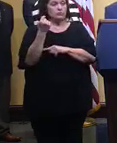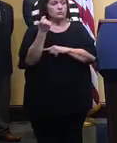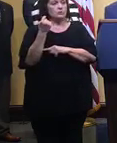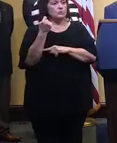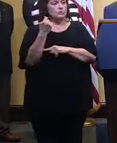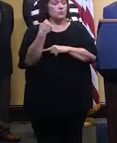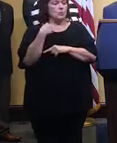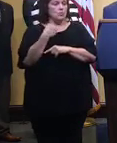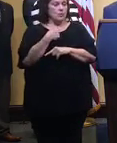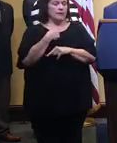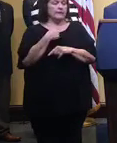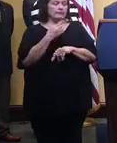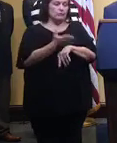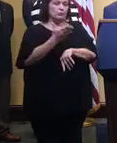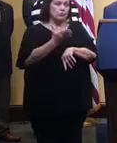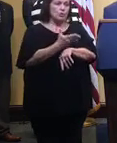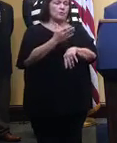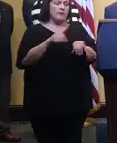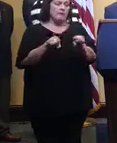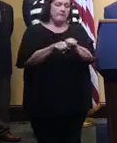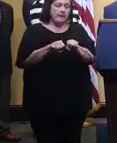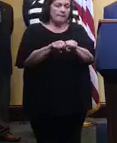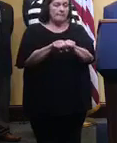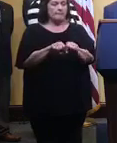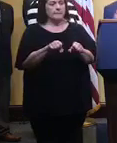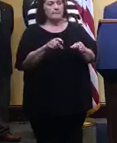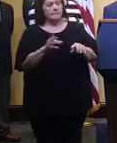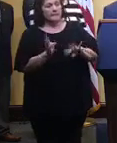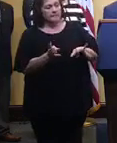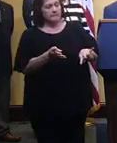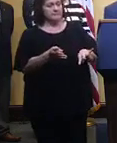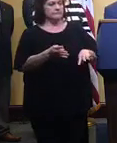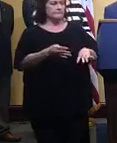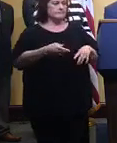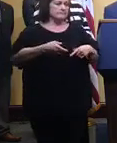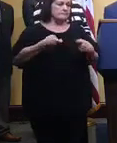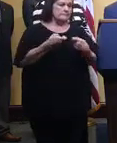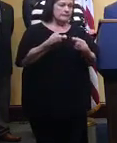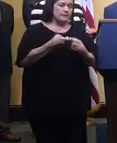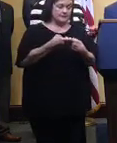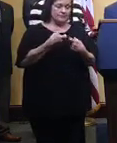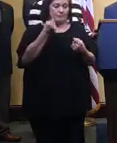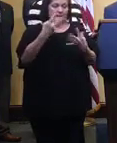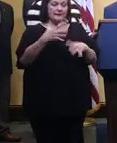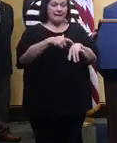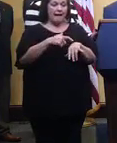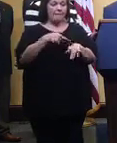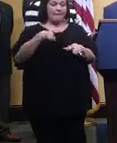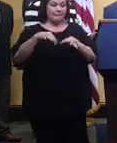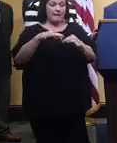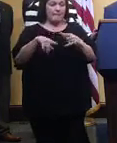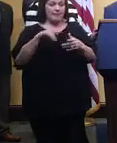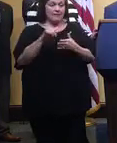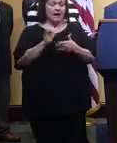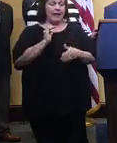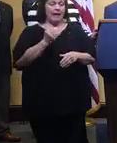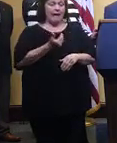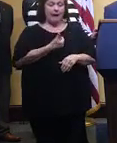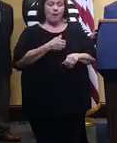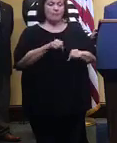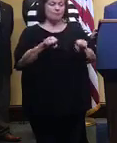improving our pumping and power capacity, and you've heard me say this repeatedly at many events. Our pumps